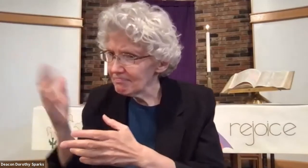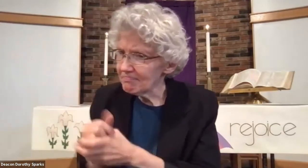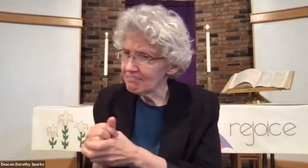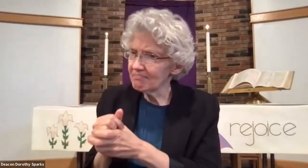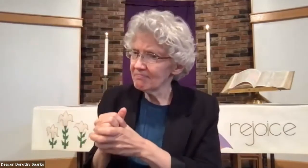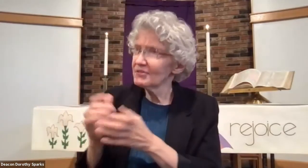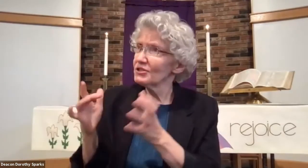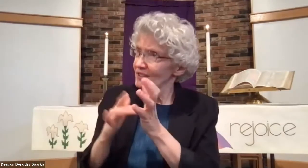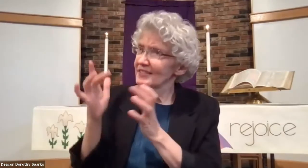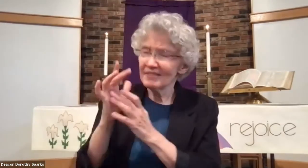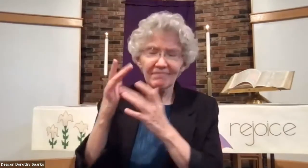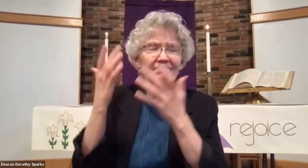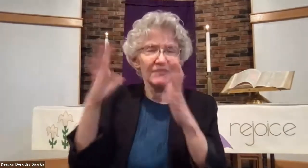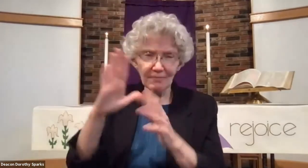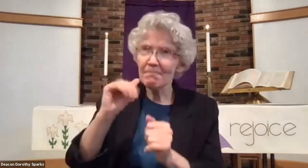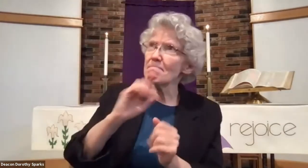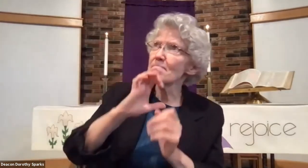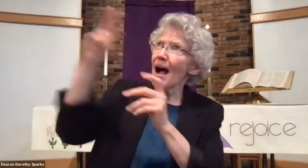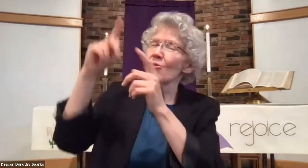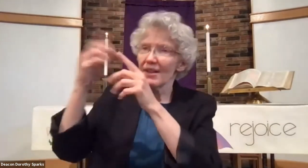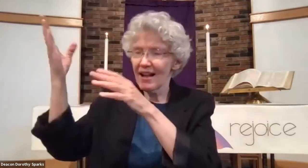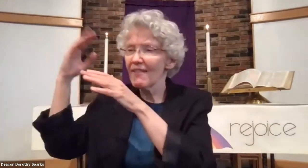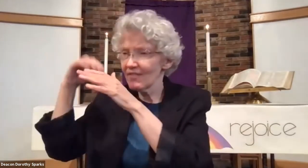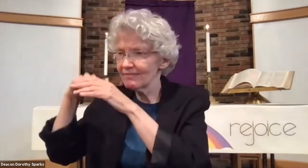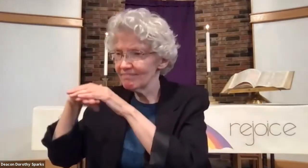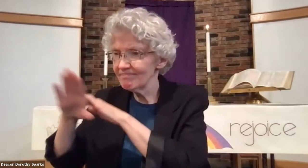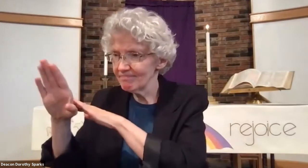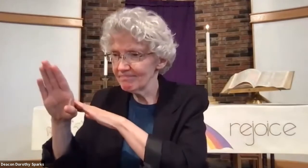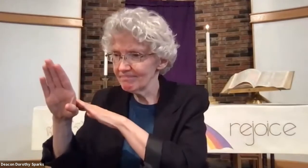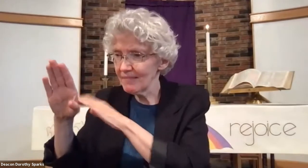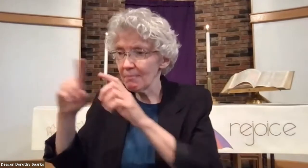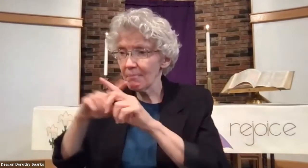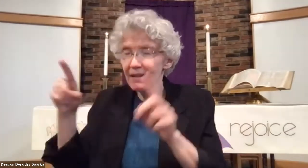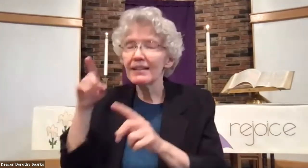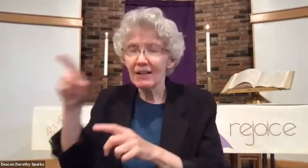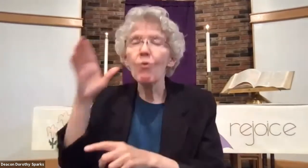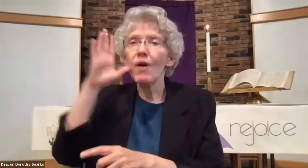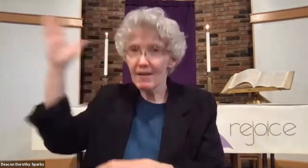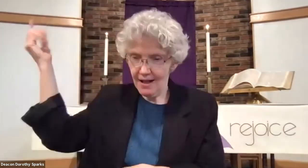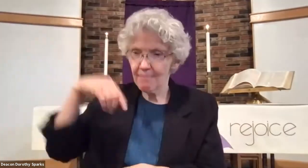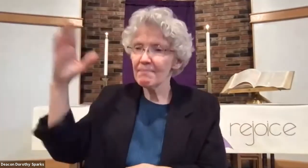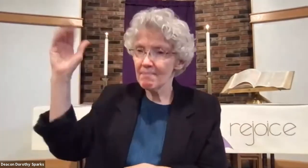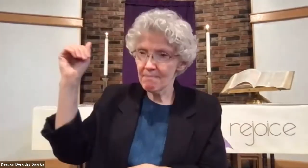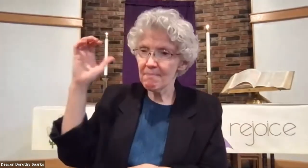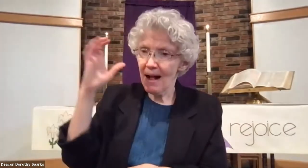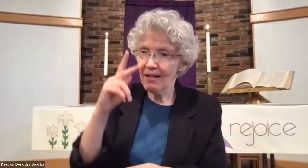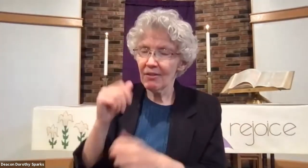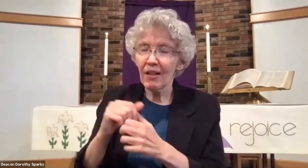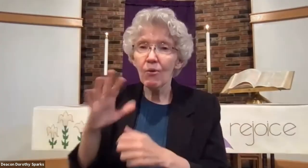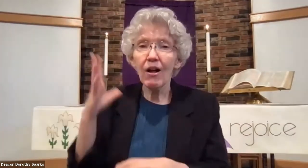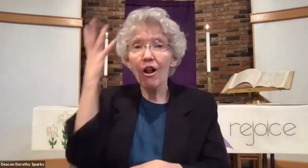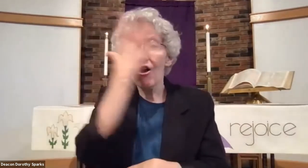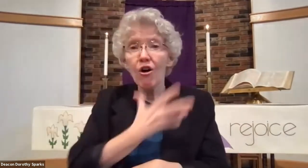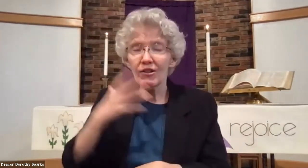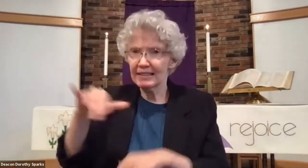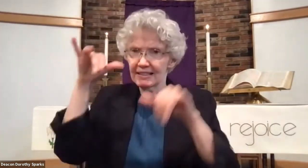standing here and looking up into the sky? Jesus has been taken back into heaven, but he will come